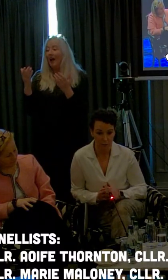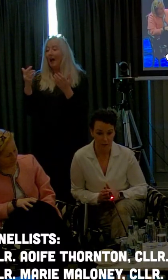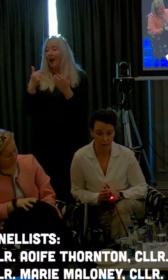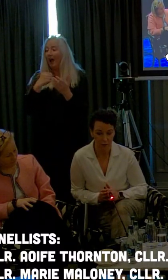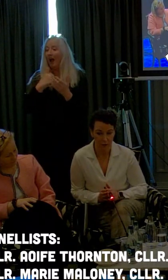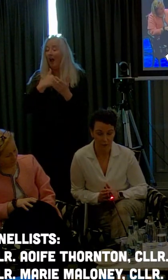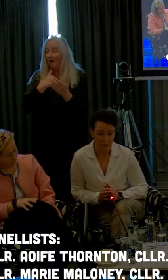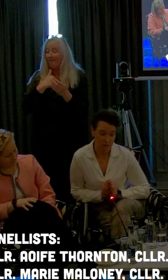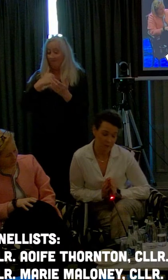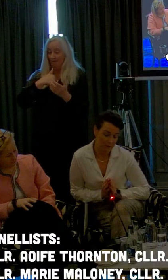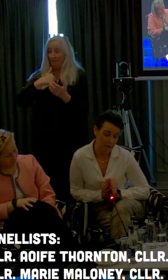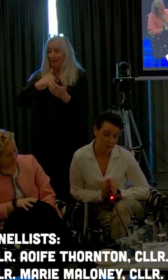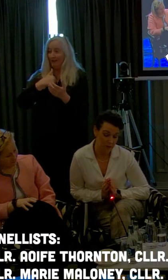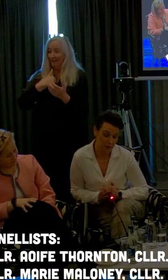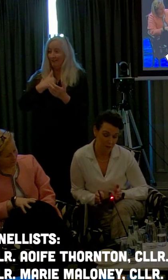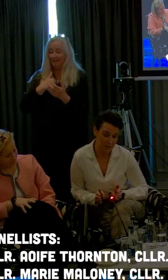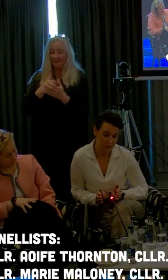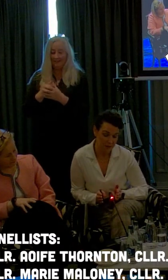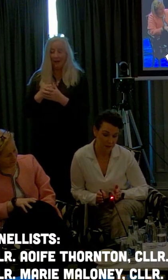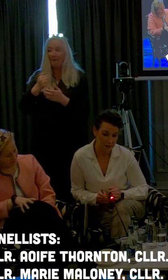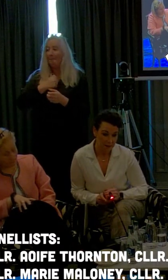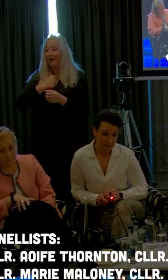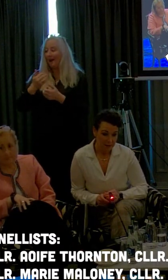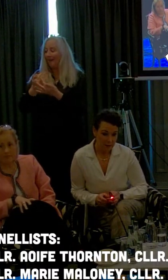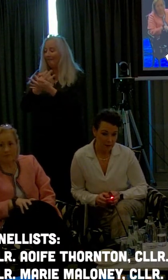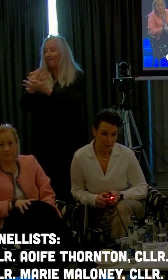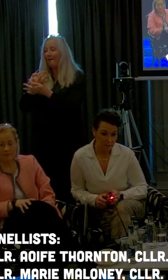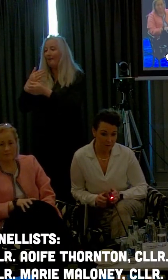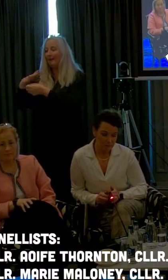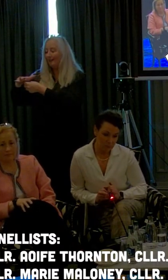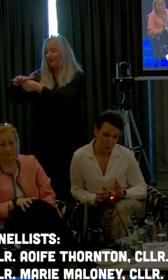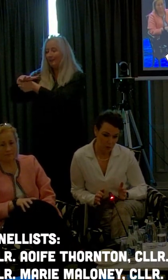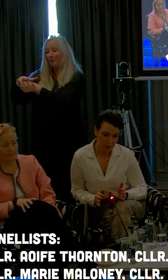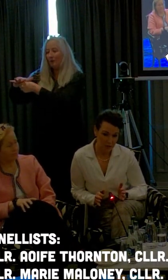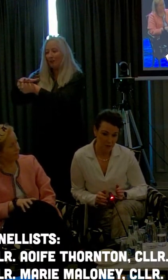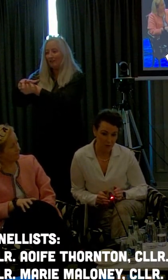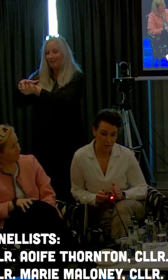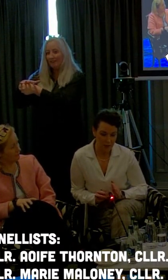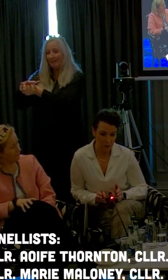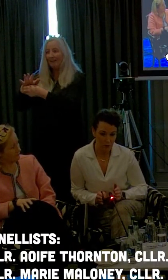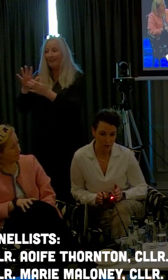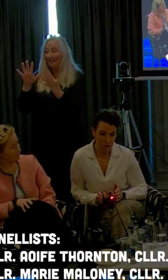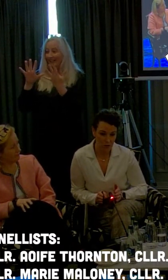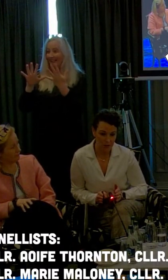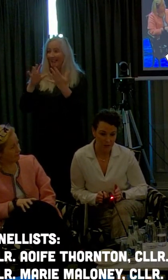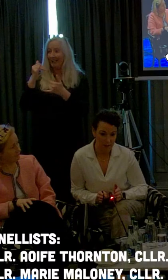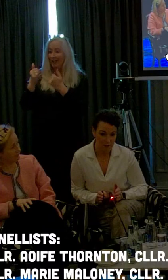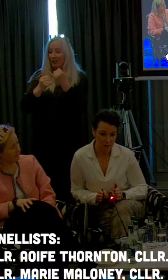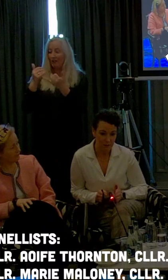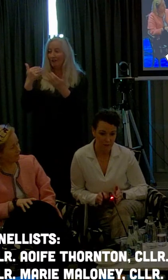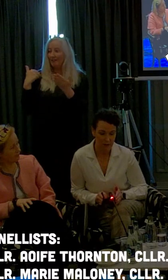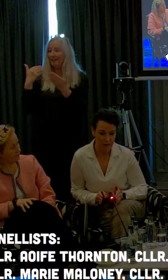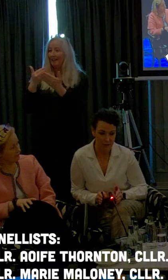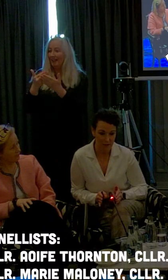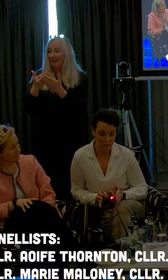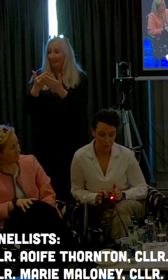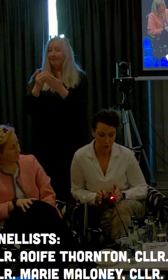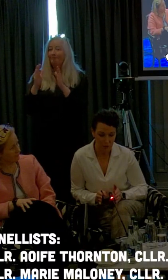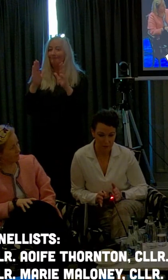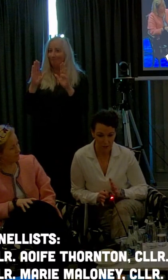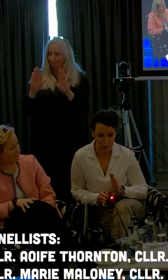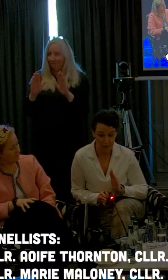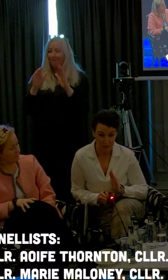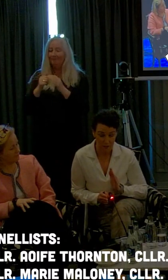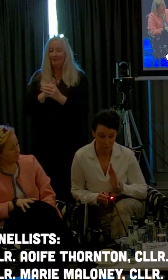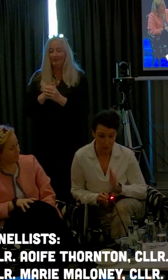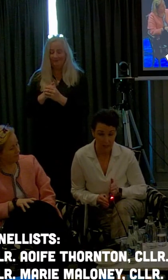my particular family circumstances, you know, 10 years of that, I just had to leave it at that. I have a child